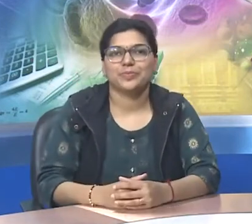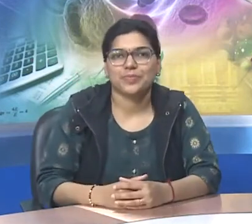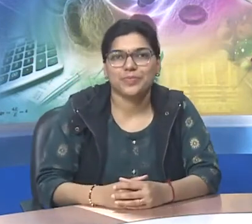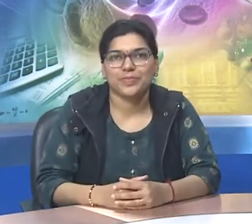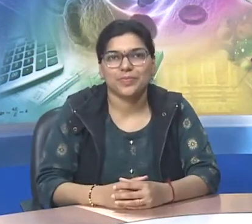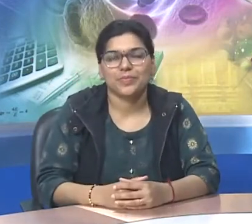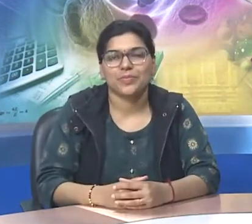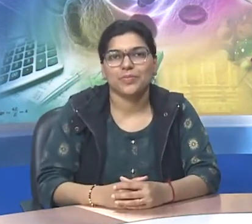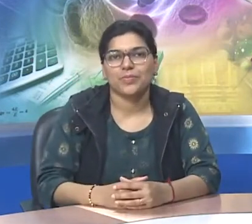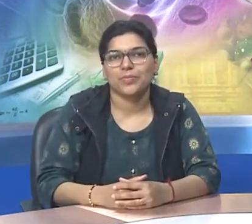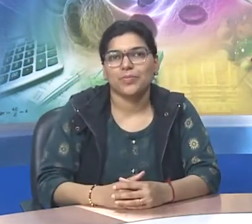listen the sound.